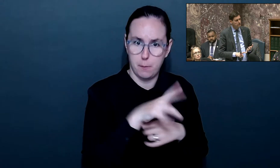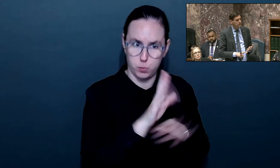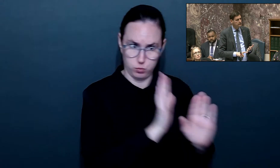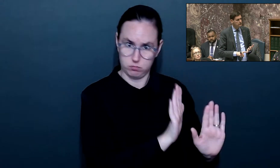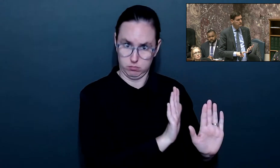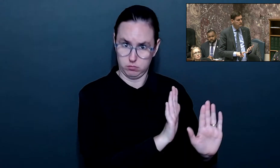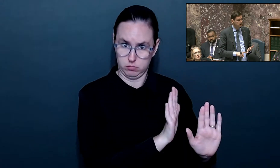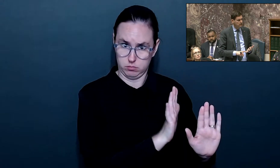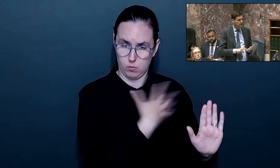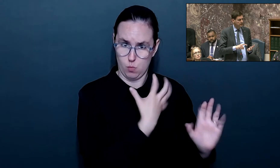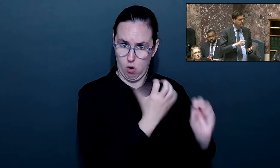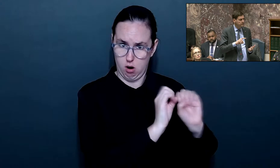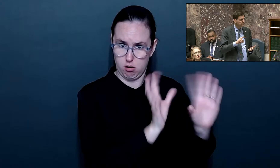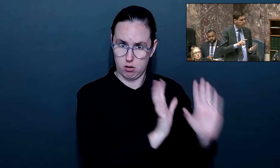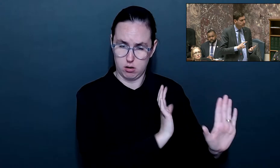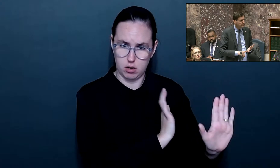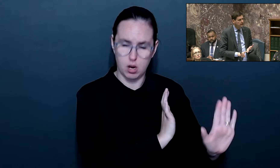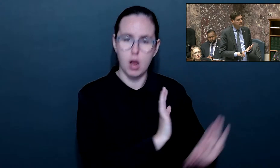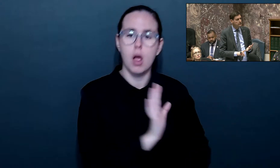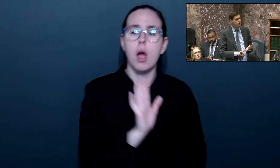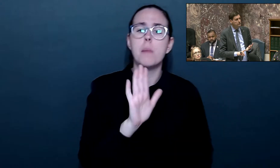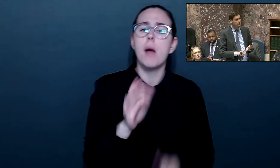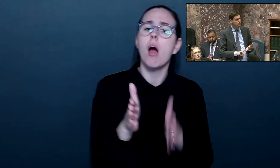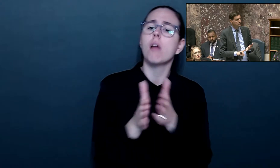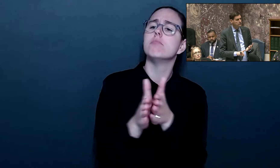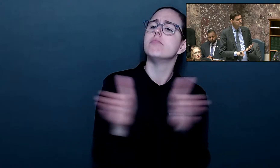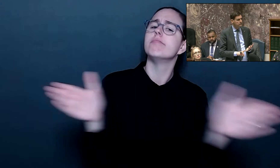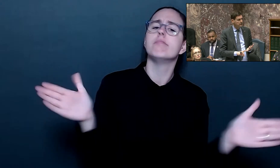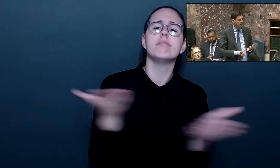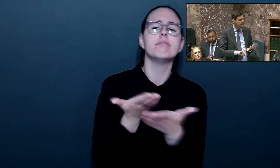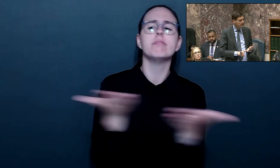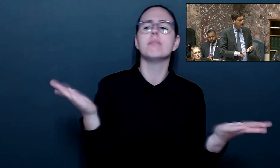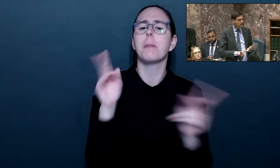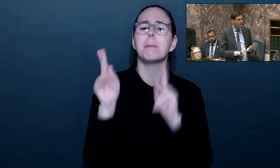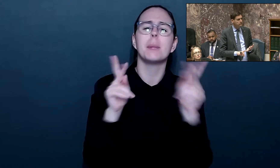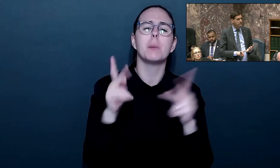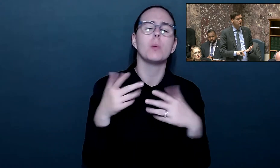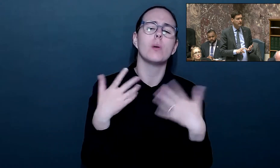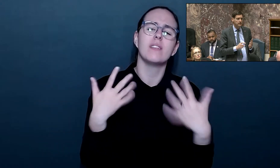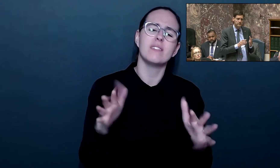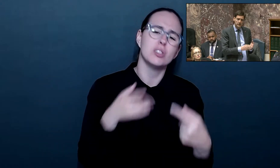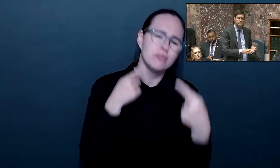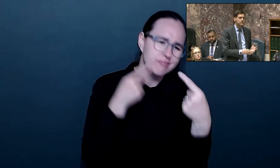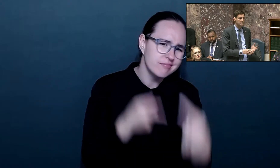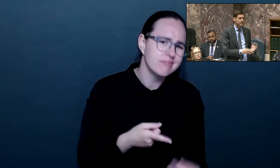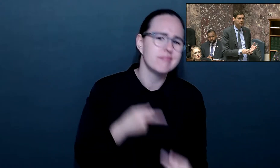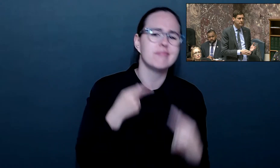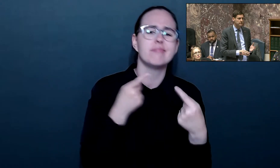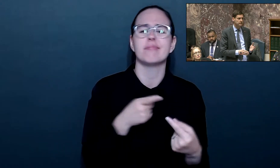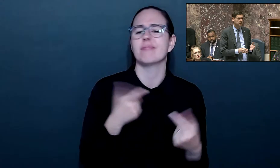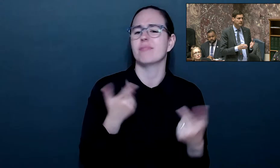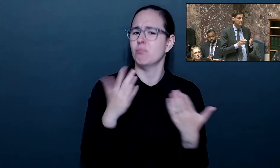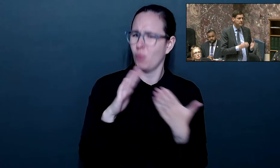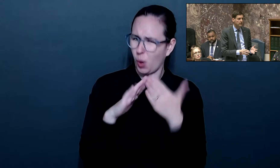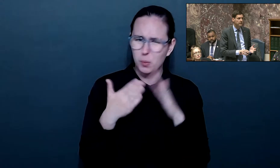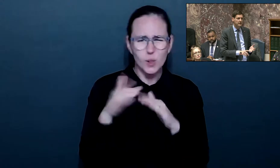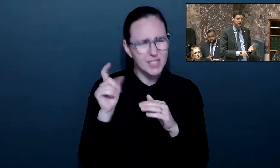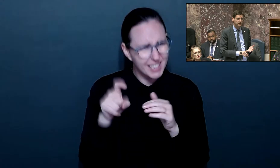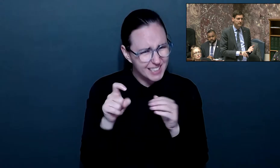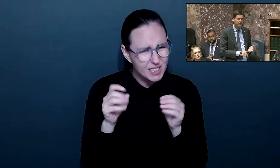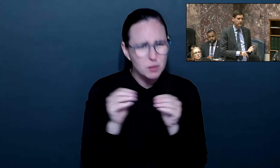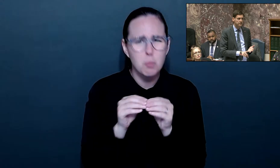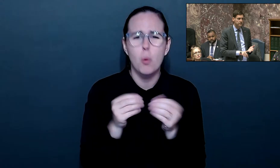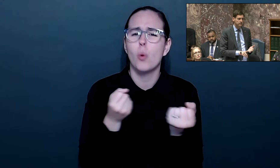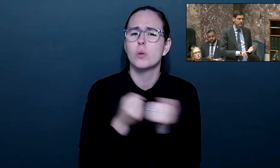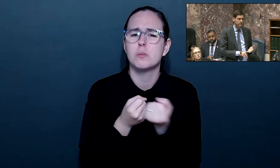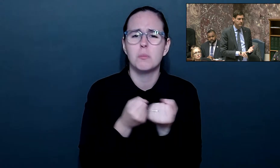in our communities, in terms of people needing additional supports, attending at hospitals, and it's not just mental health, it's other aspects